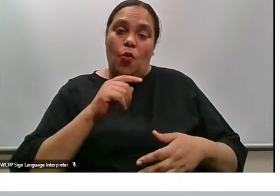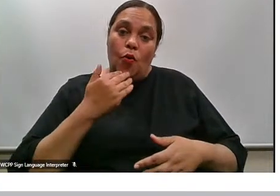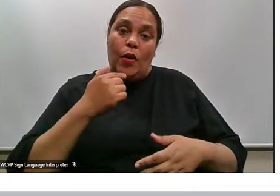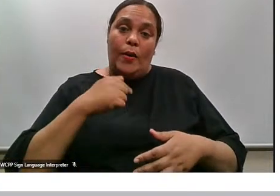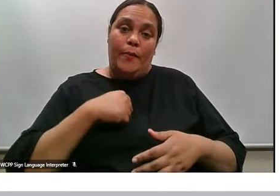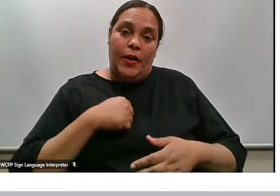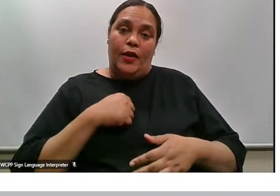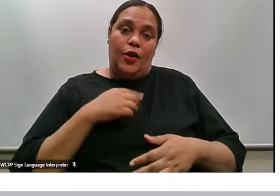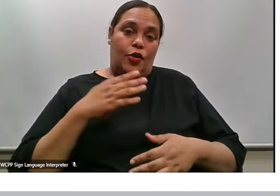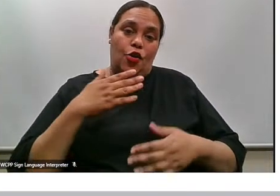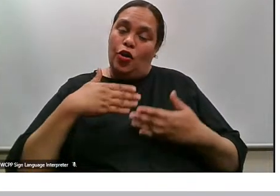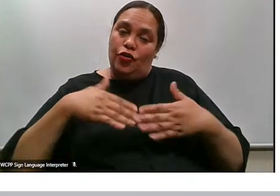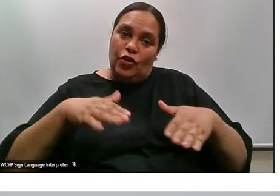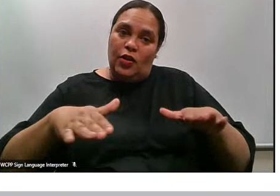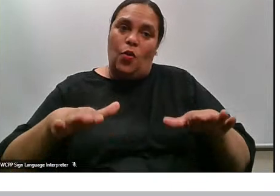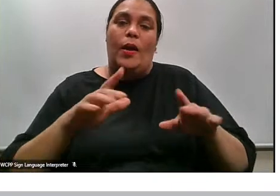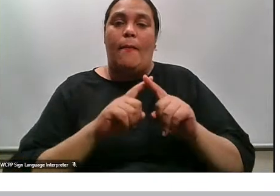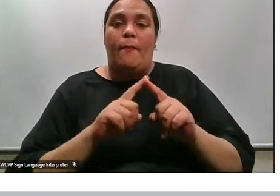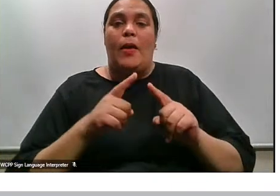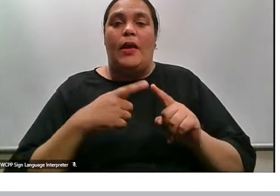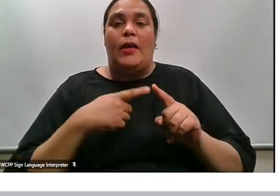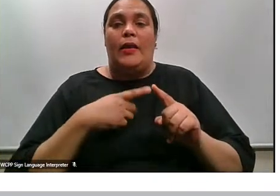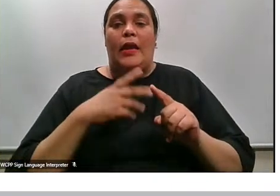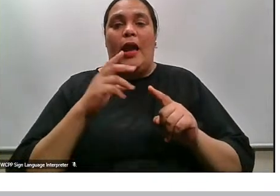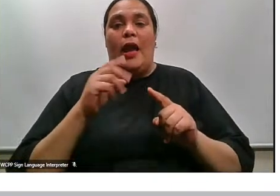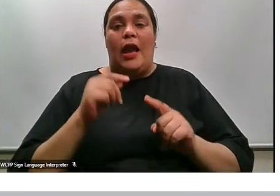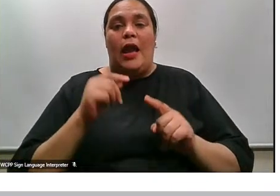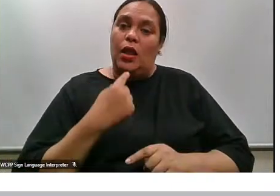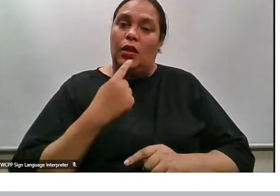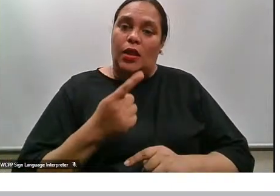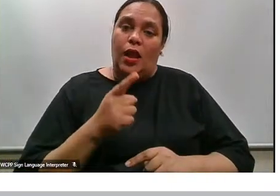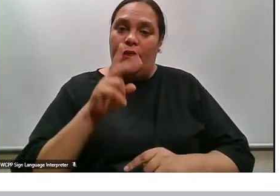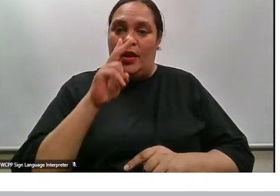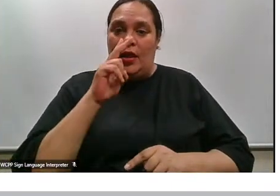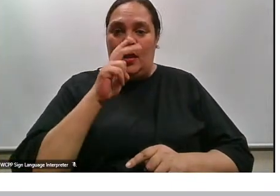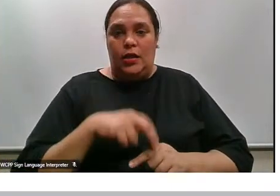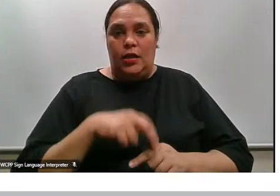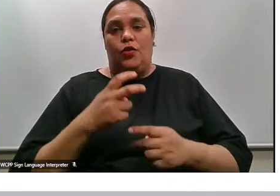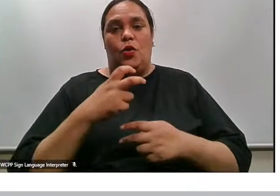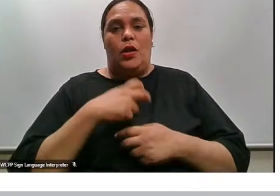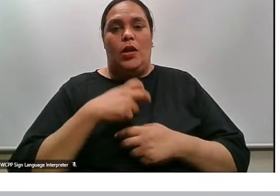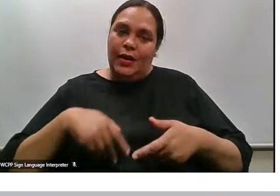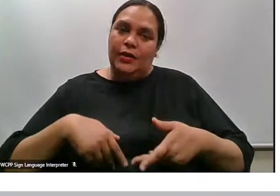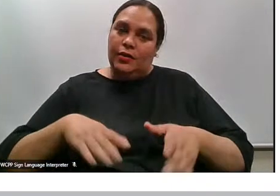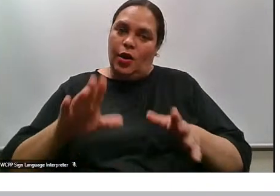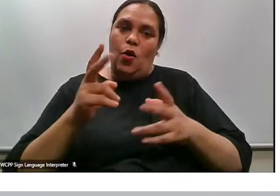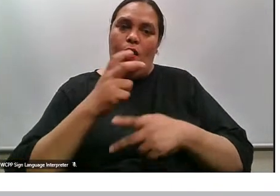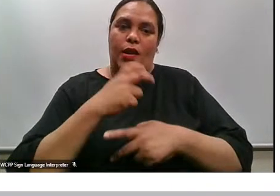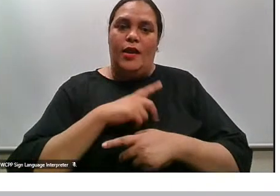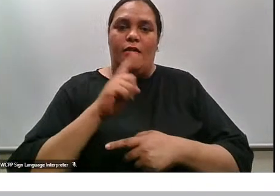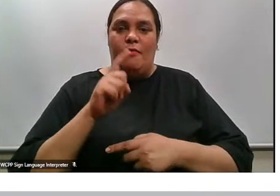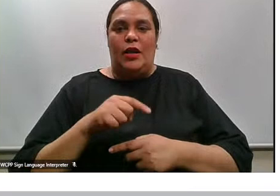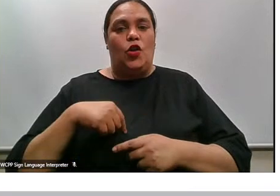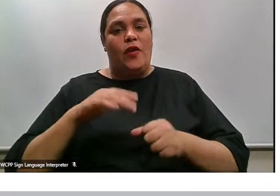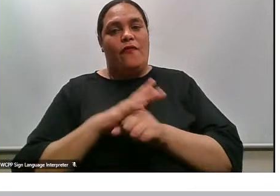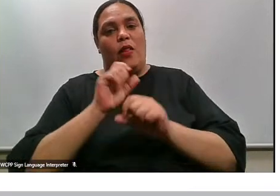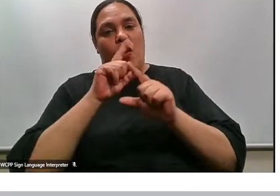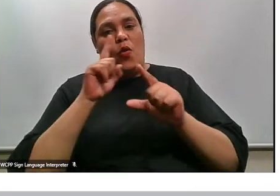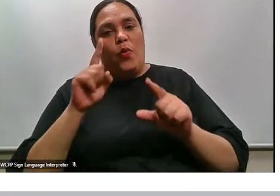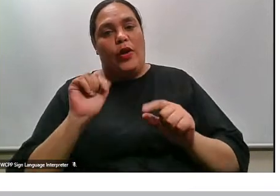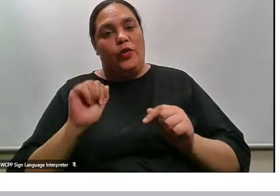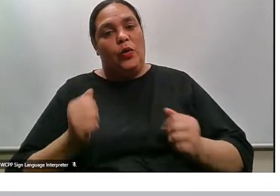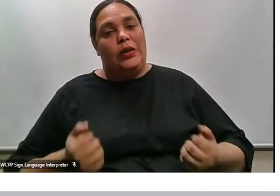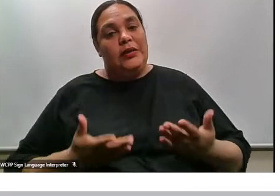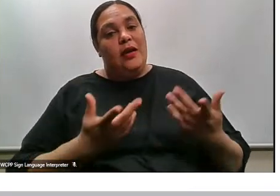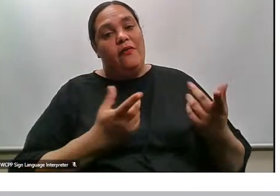not had to chase away, but I've had to tell them that they actually need to take their leave. So we are fully aware that the service